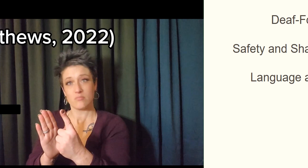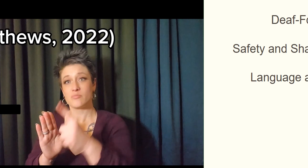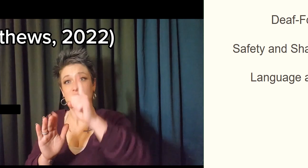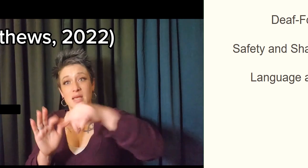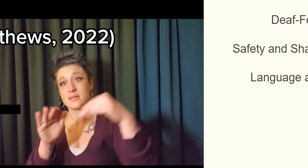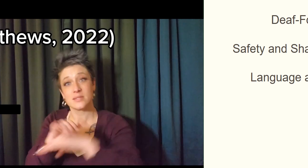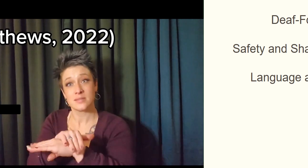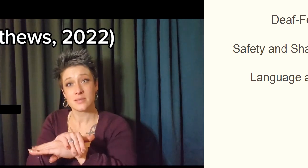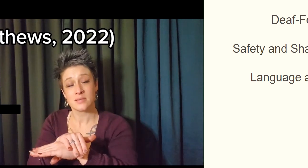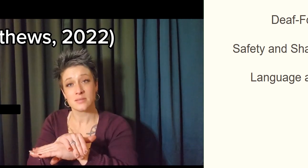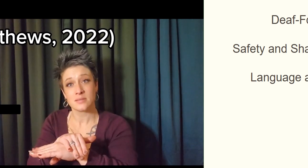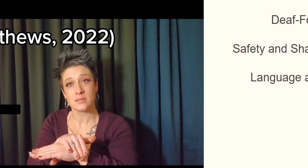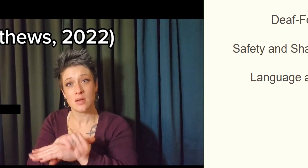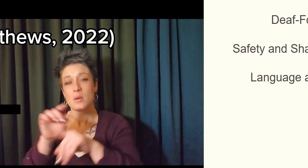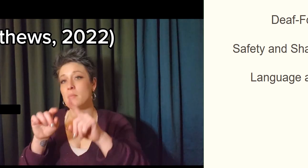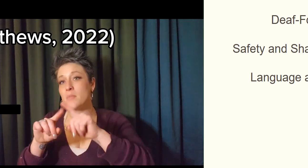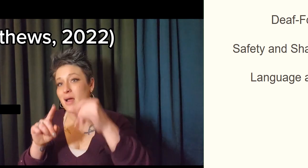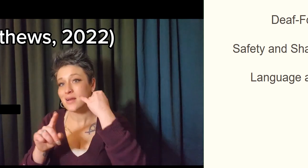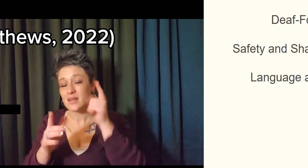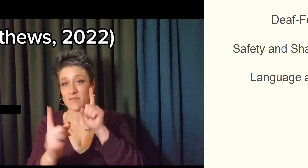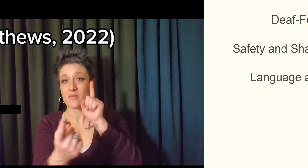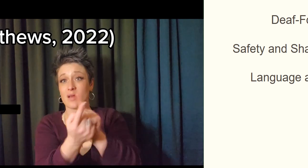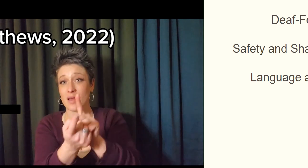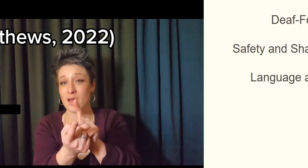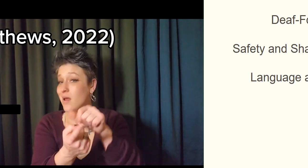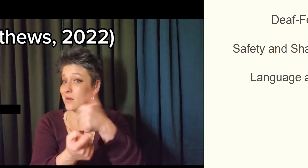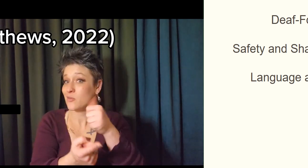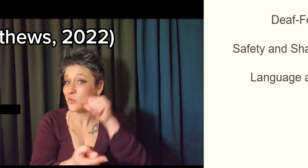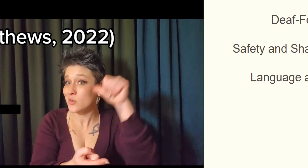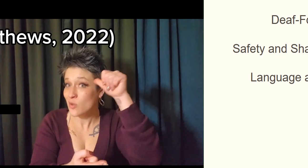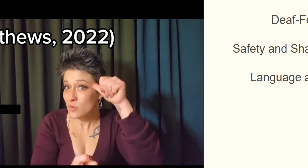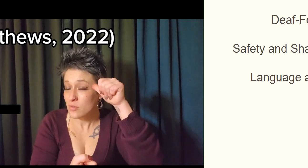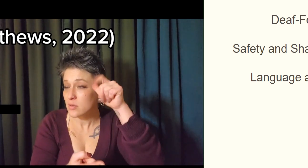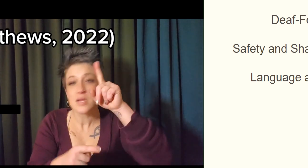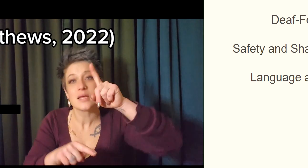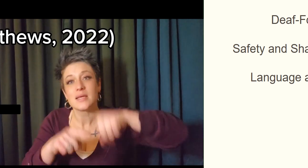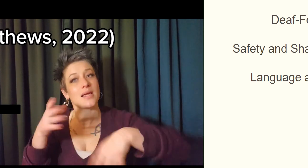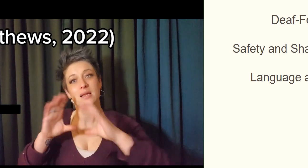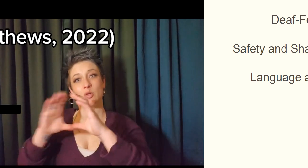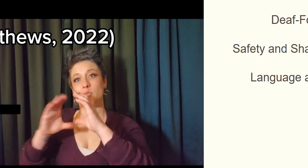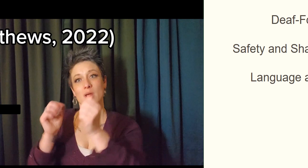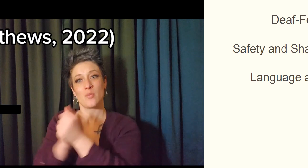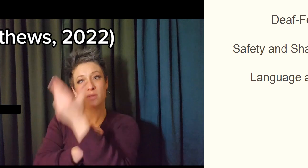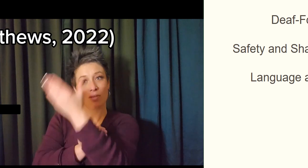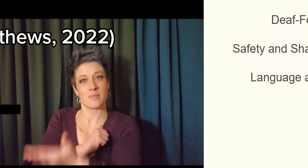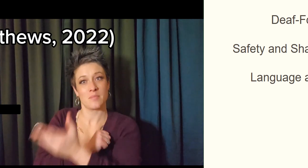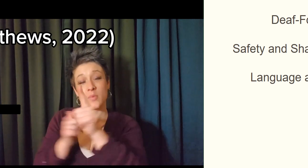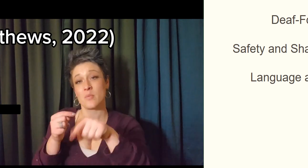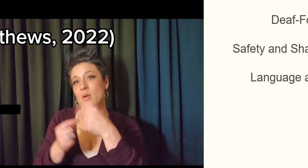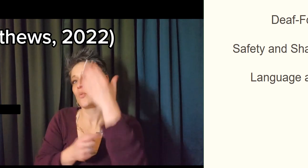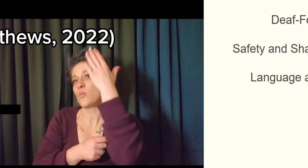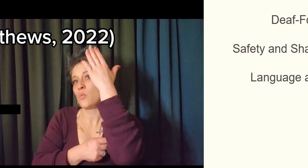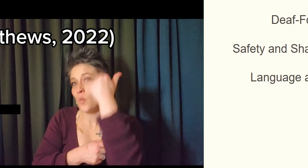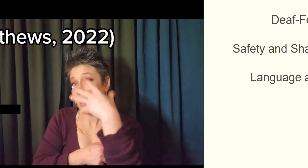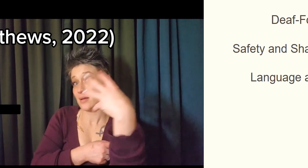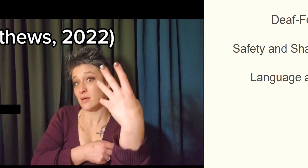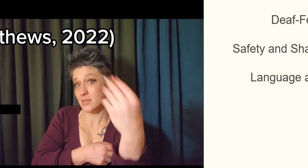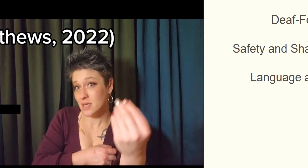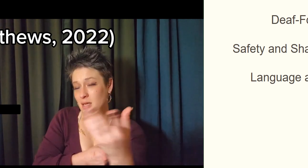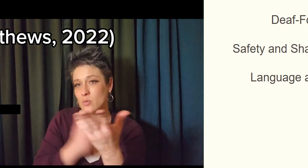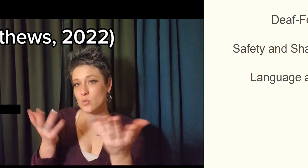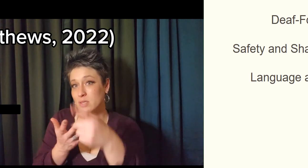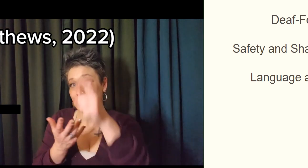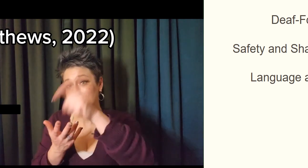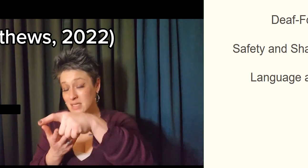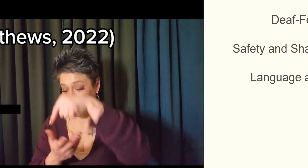and locks, they come up and they can't get back in. But if that student meets someone in the hallway, they can't communicate